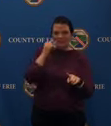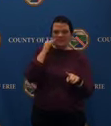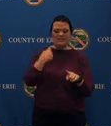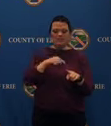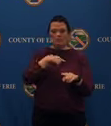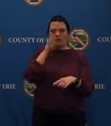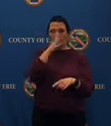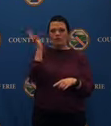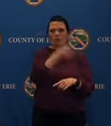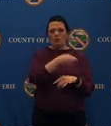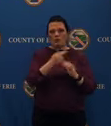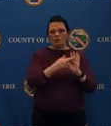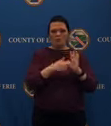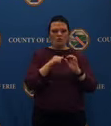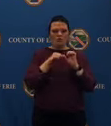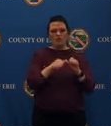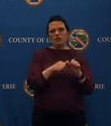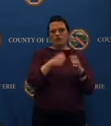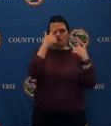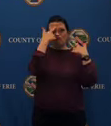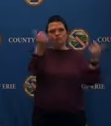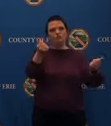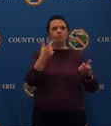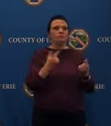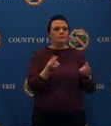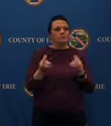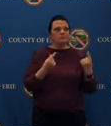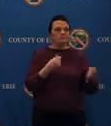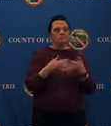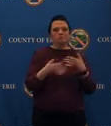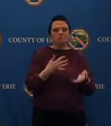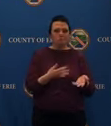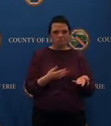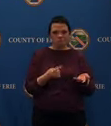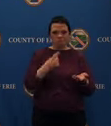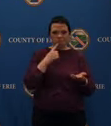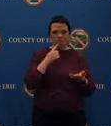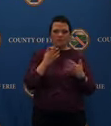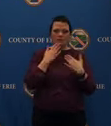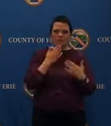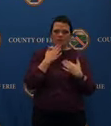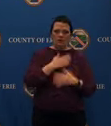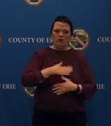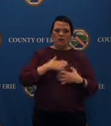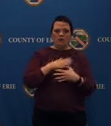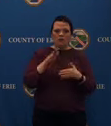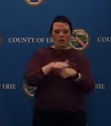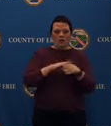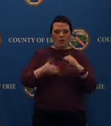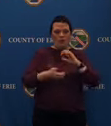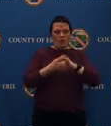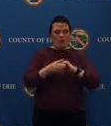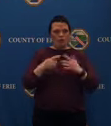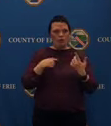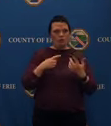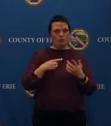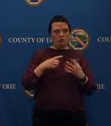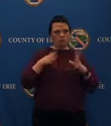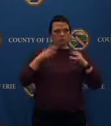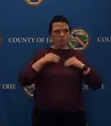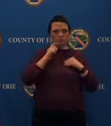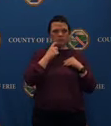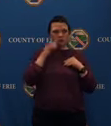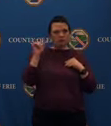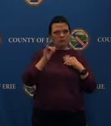just ignore the rules and continue to do whatever the heck we want. I'm grateful that some of our local partners are taking this seriously as well, like the